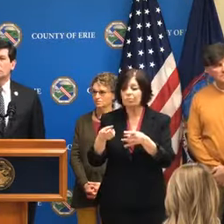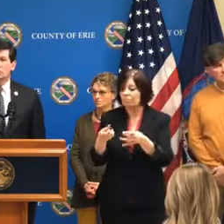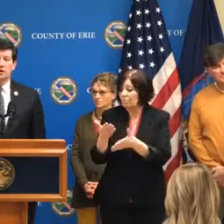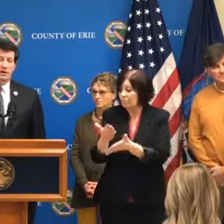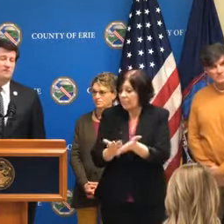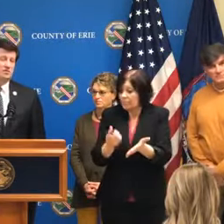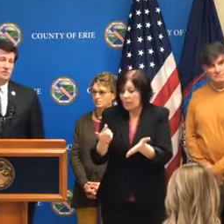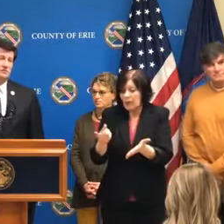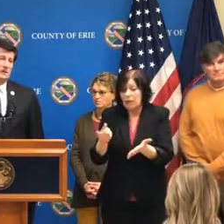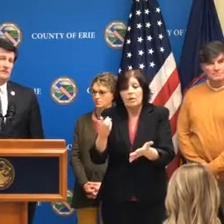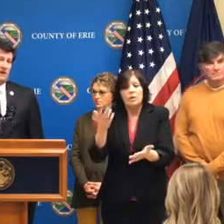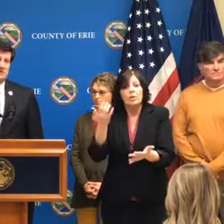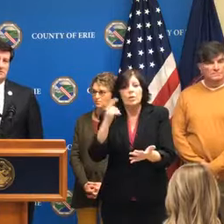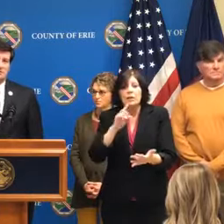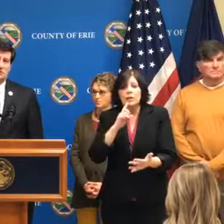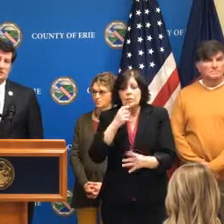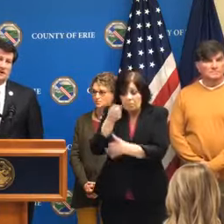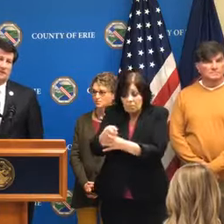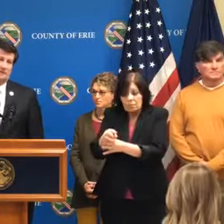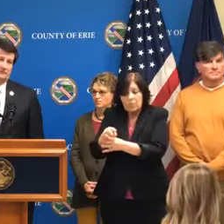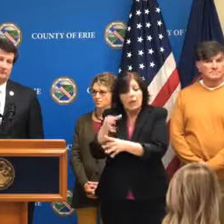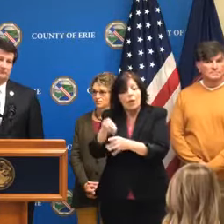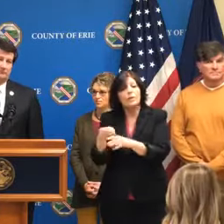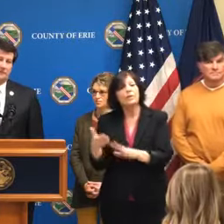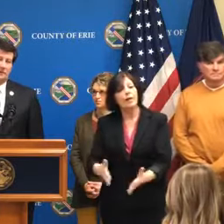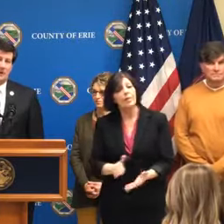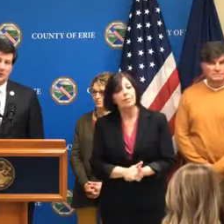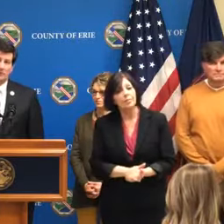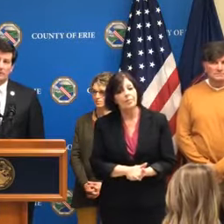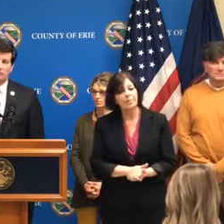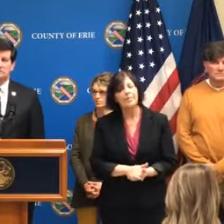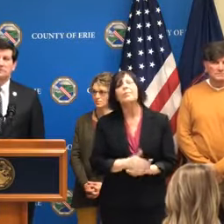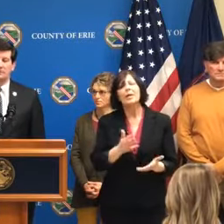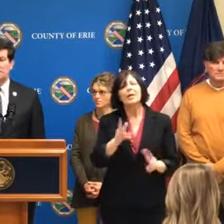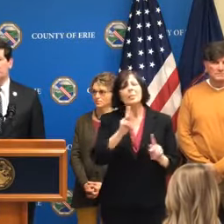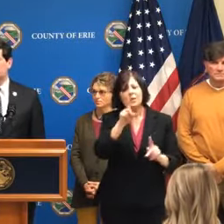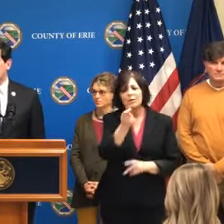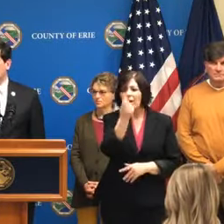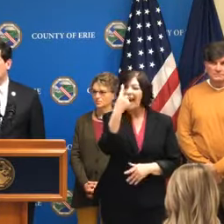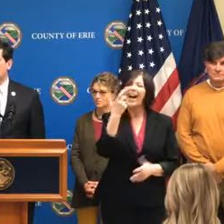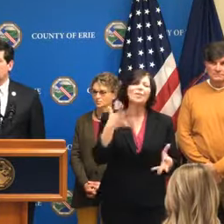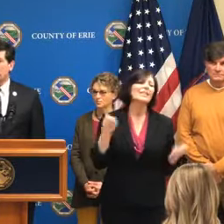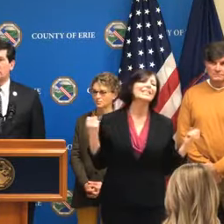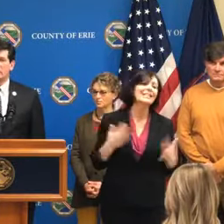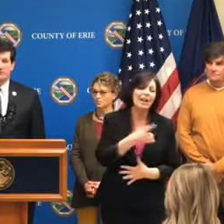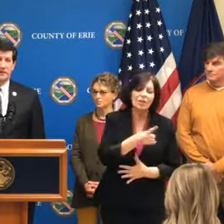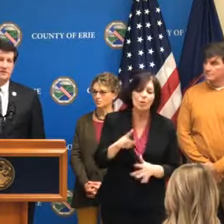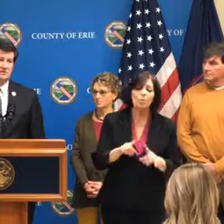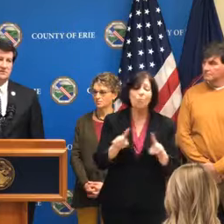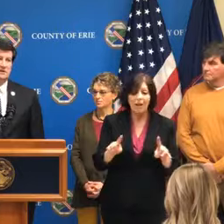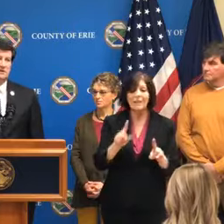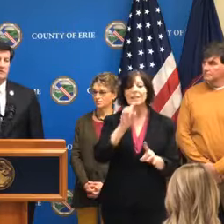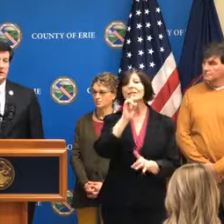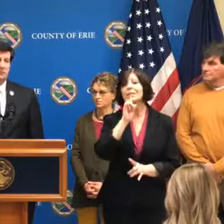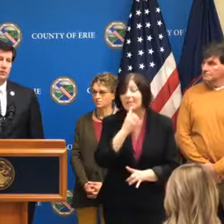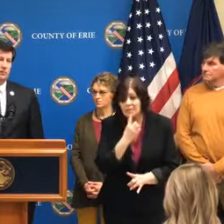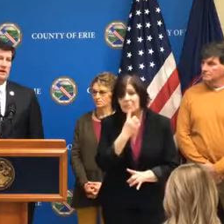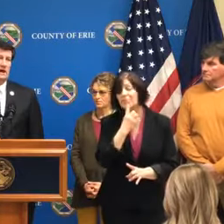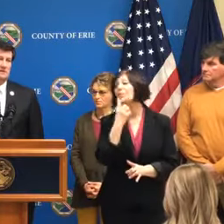who could have serious ramifications, including death. I want people to understand, I'm not trying to scare people, but there are ramifications